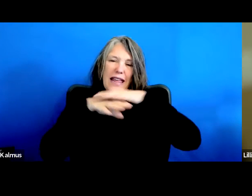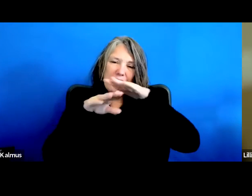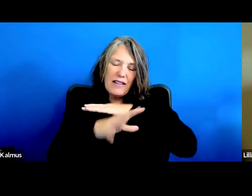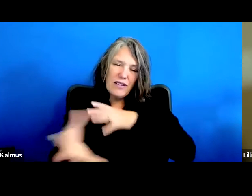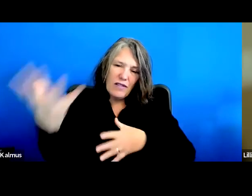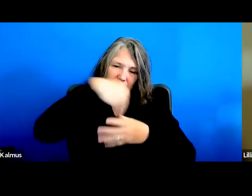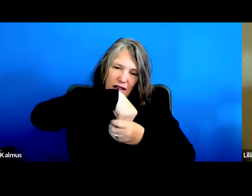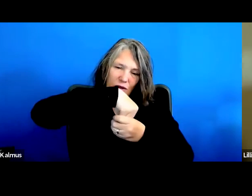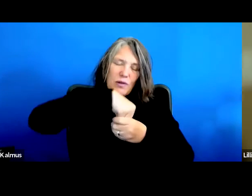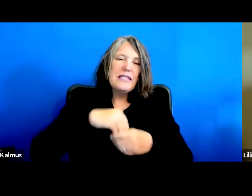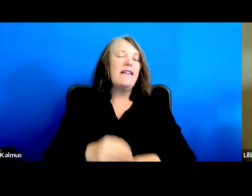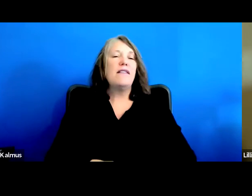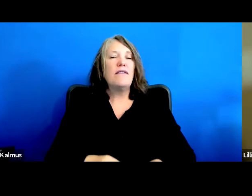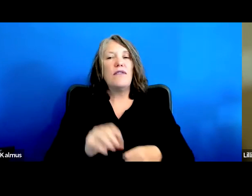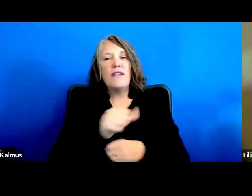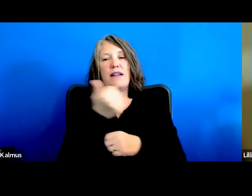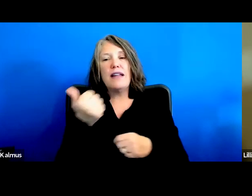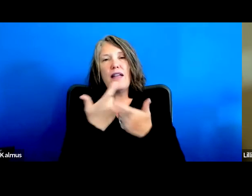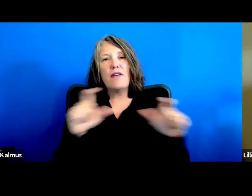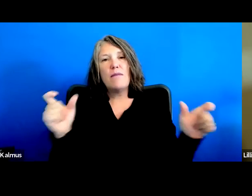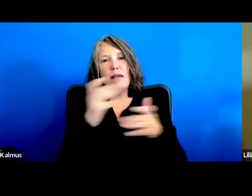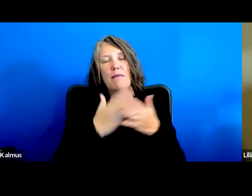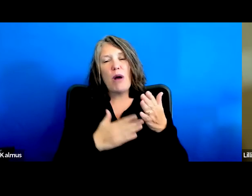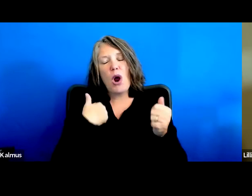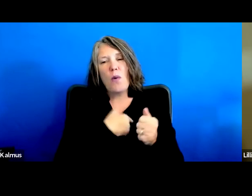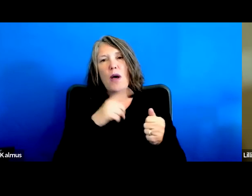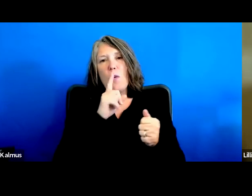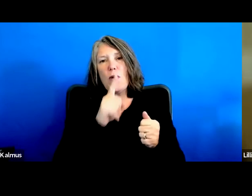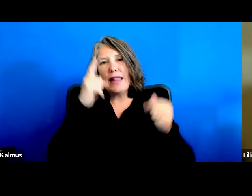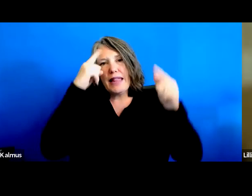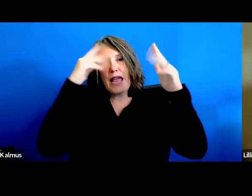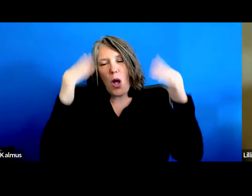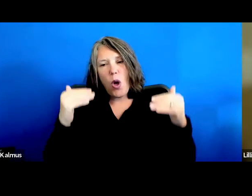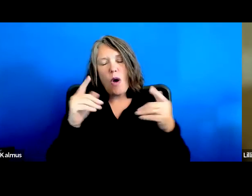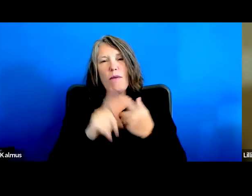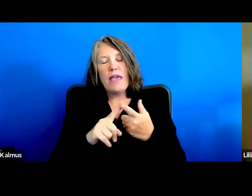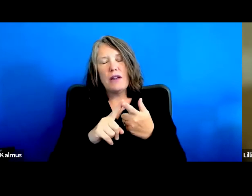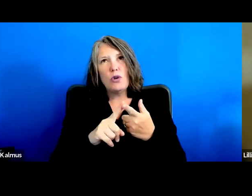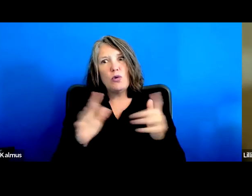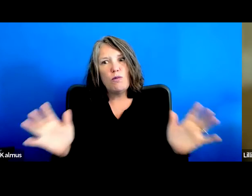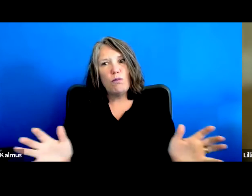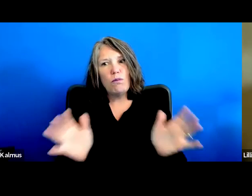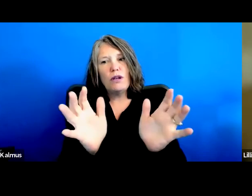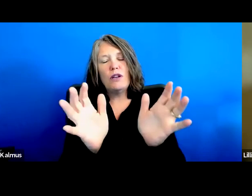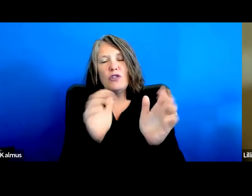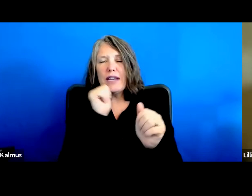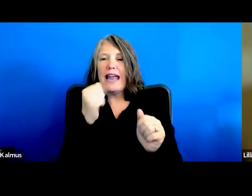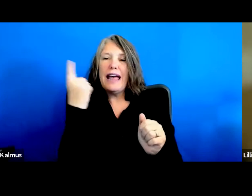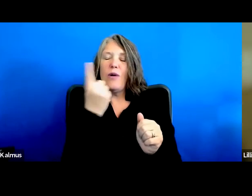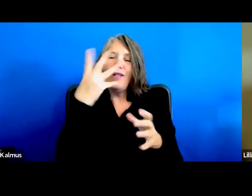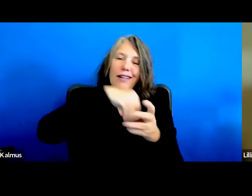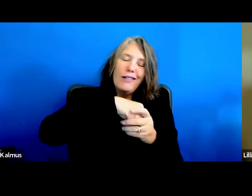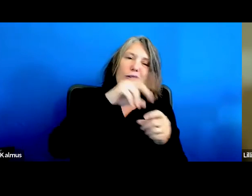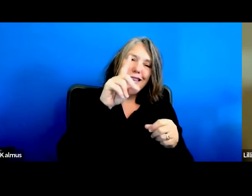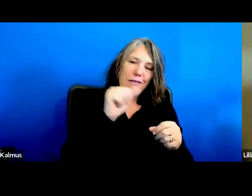inclusive. Another big part, we're really hoping to push toward not only disability inclusion